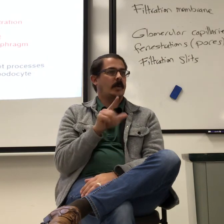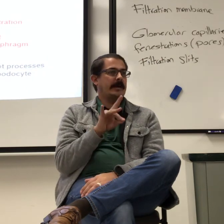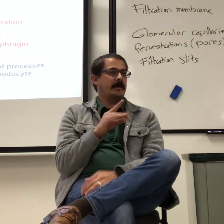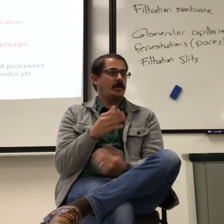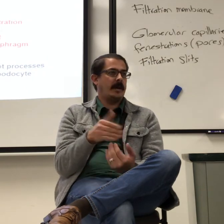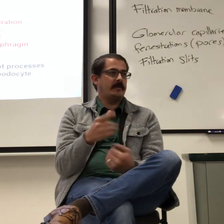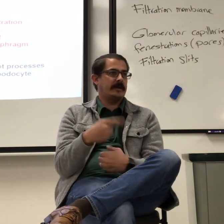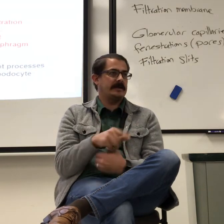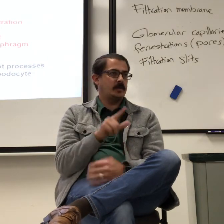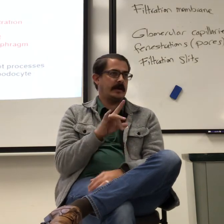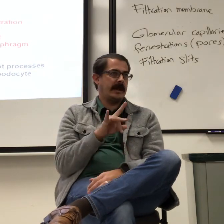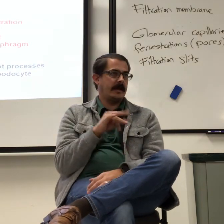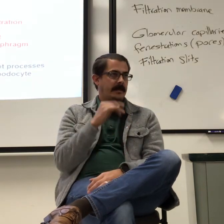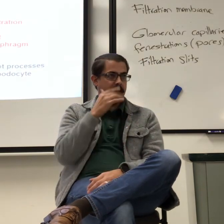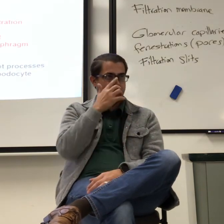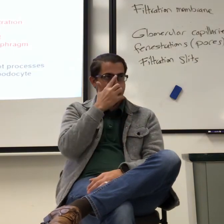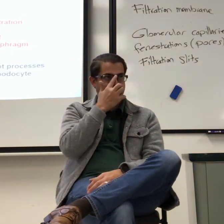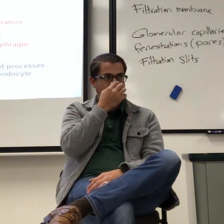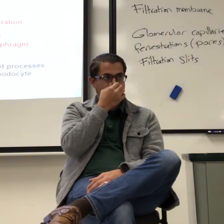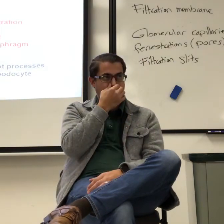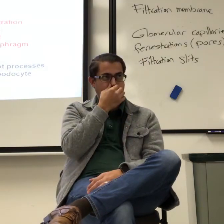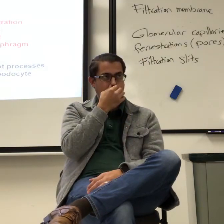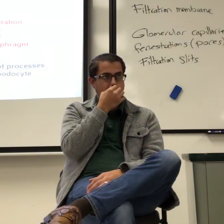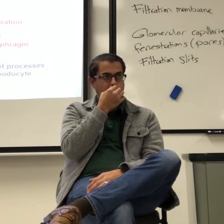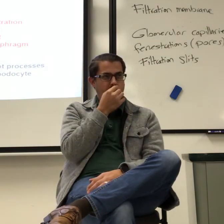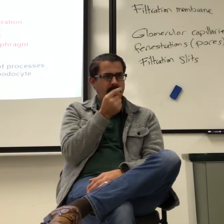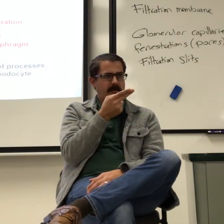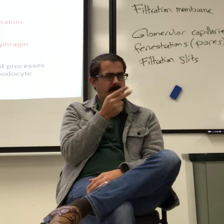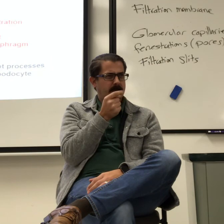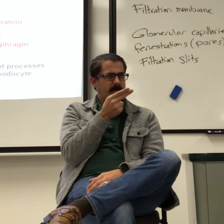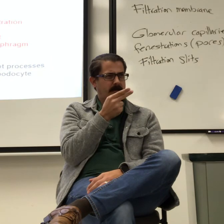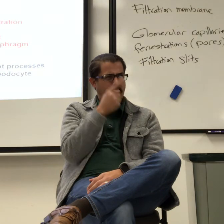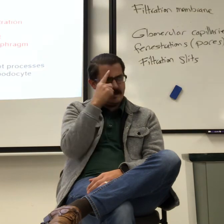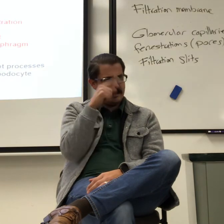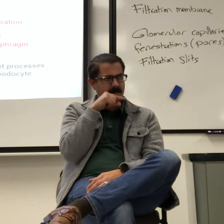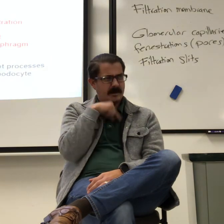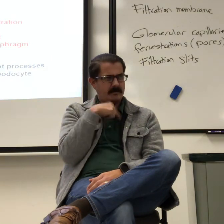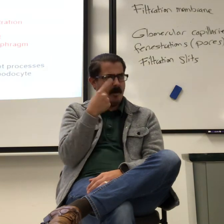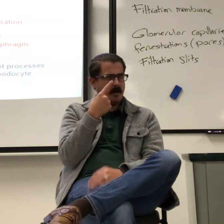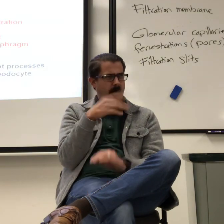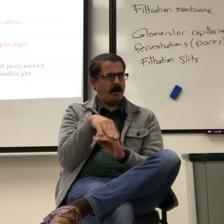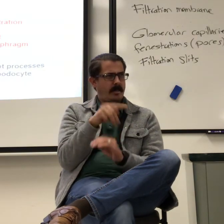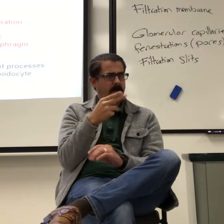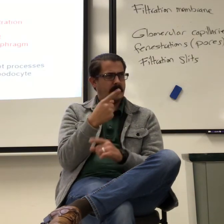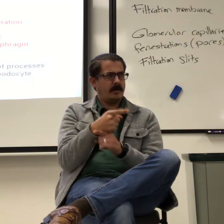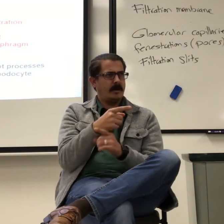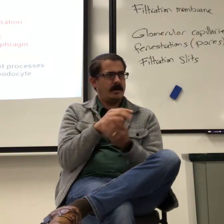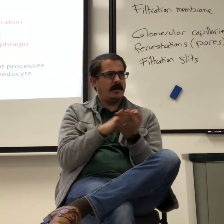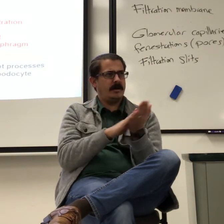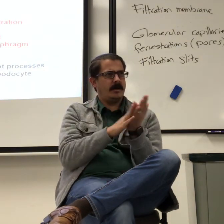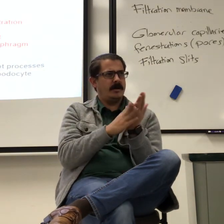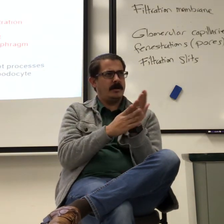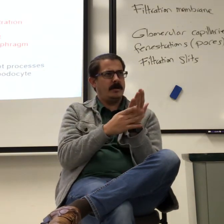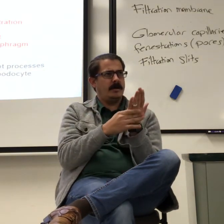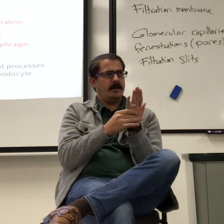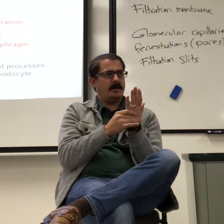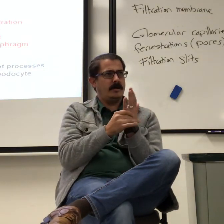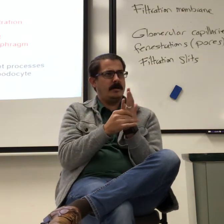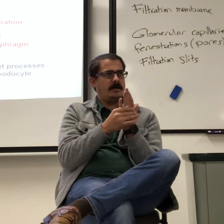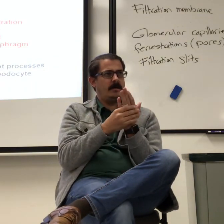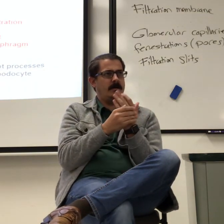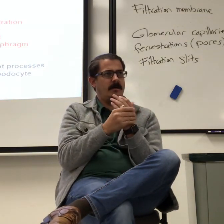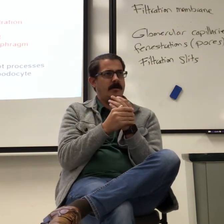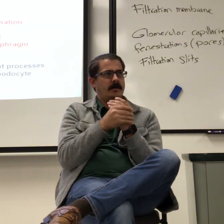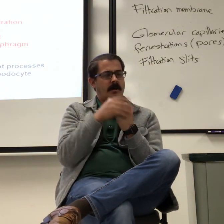cells. Well, anyways, that gap right here, those are what I call the fenestrations. And those have been measured to be something like